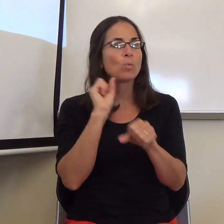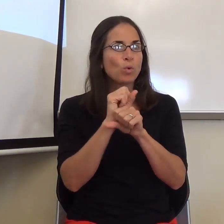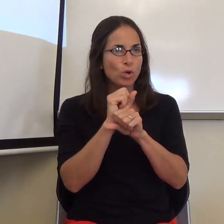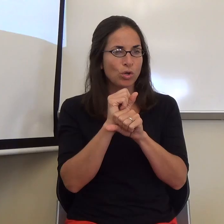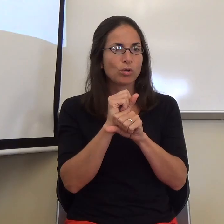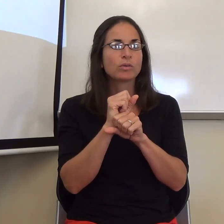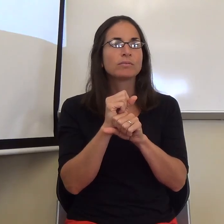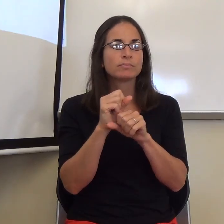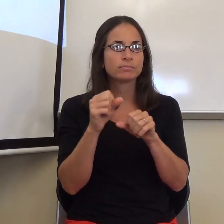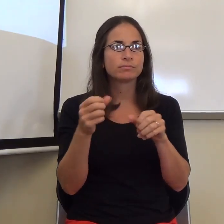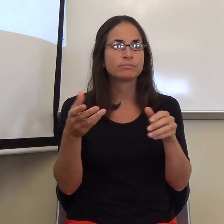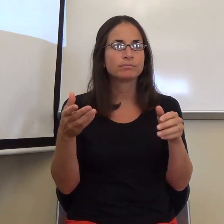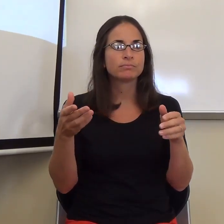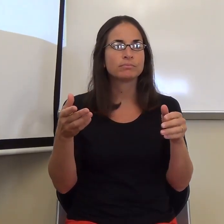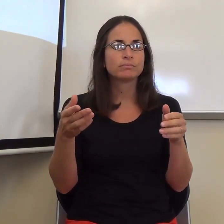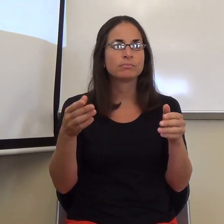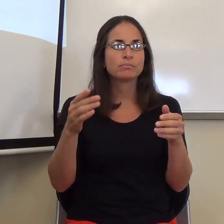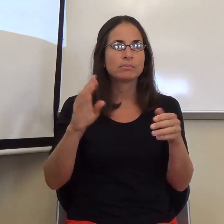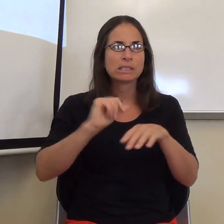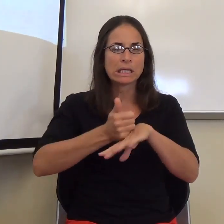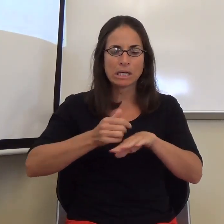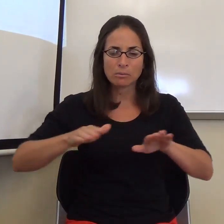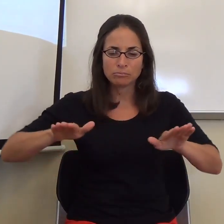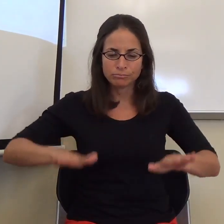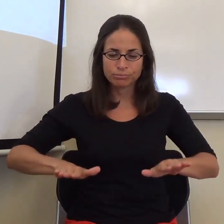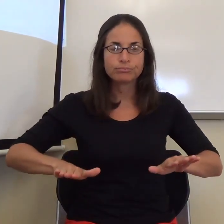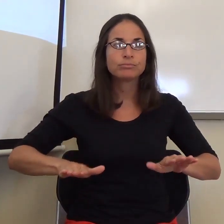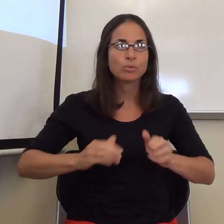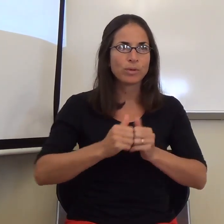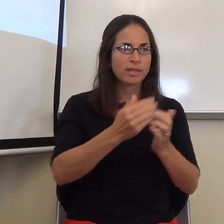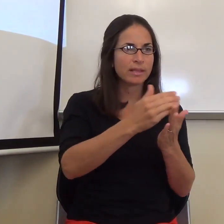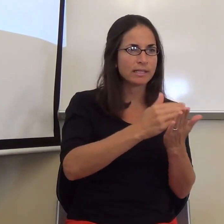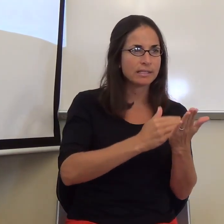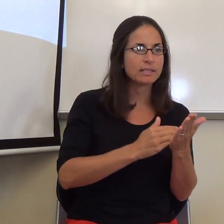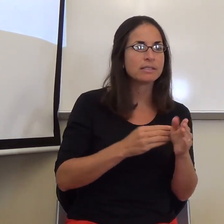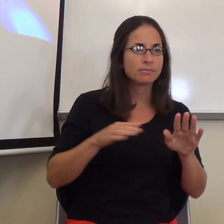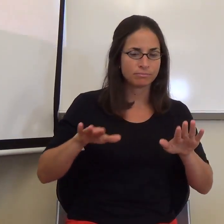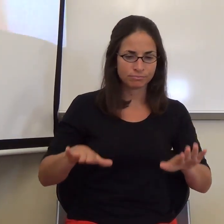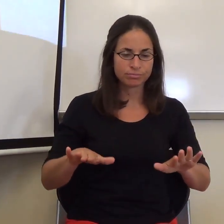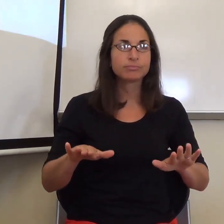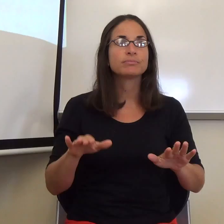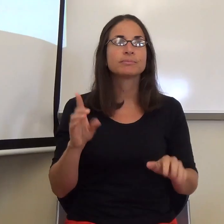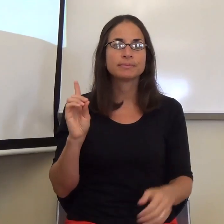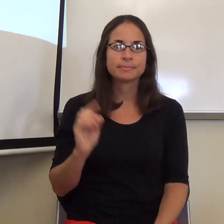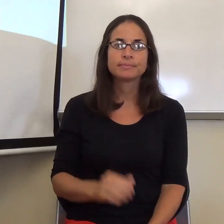with this list of things. Okay. In 1978,